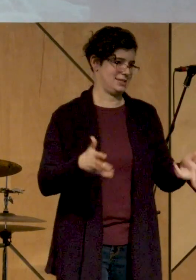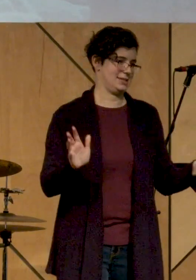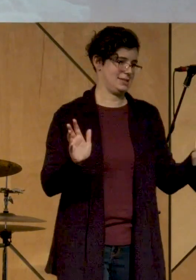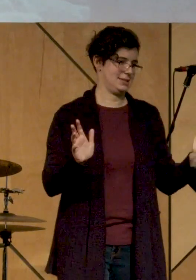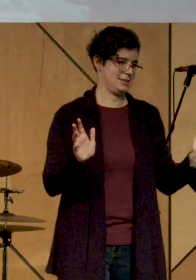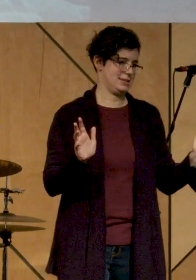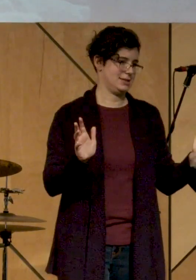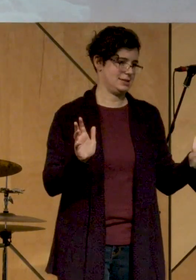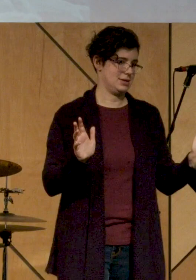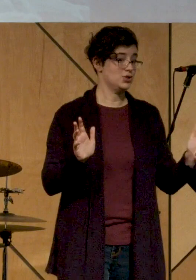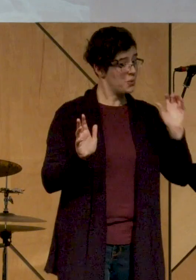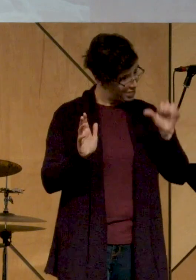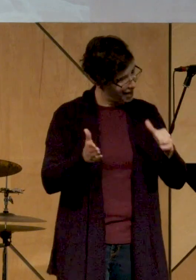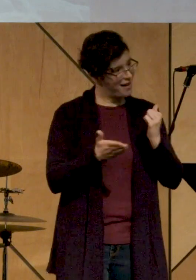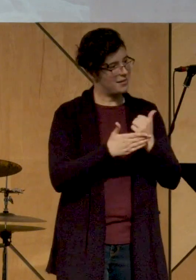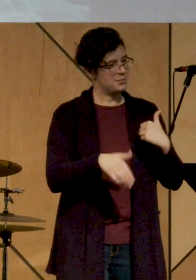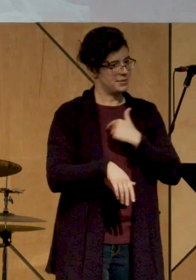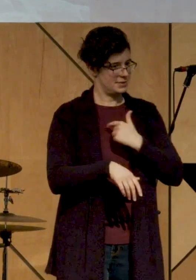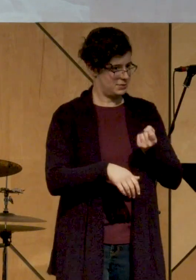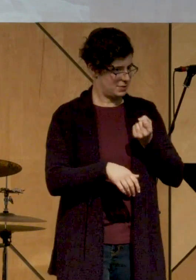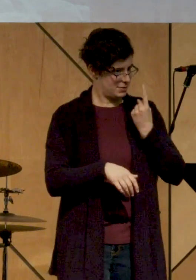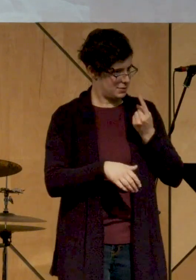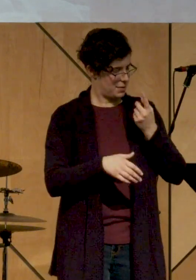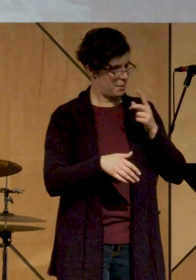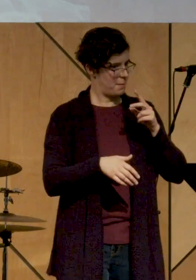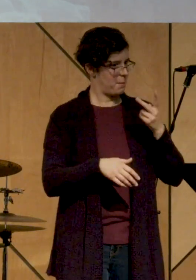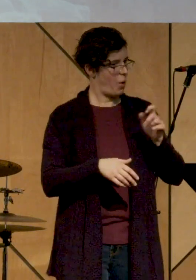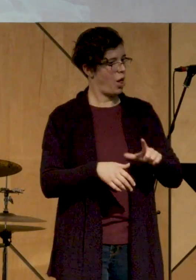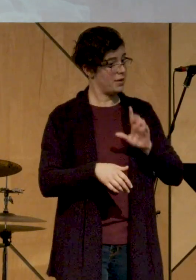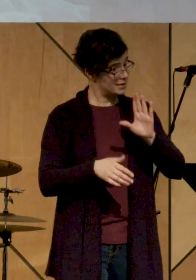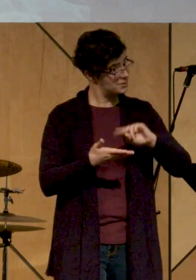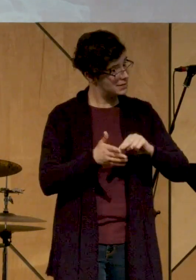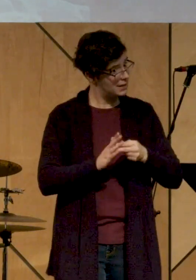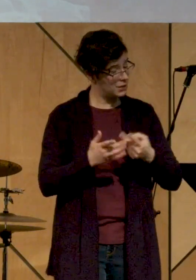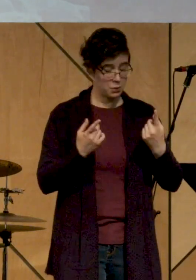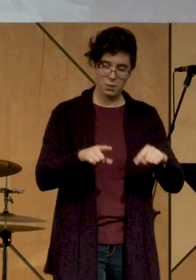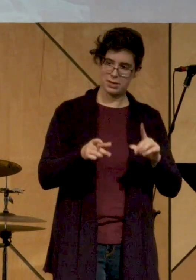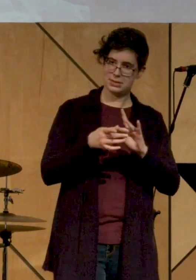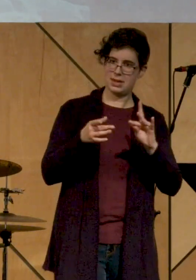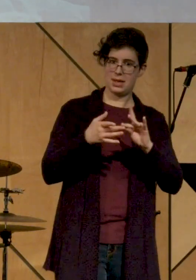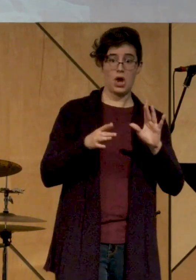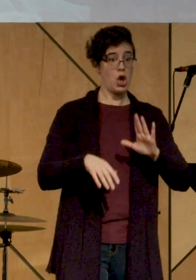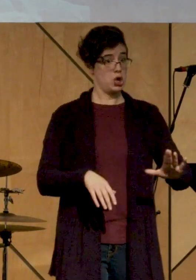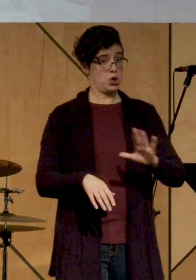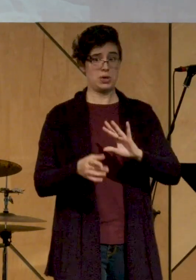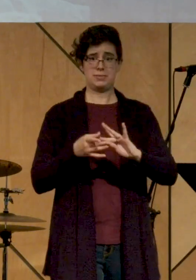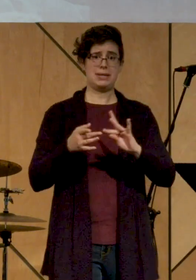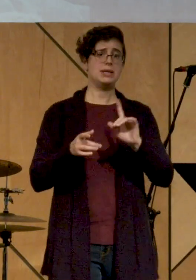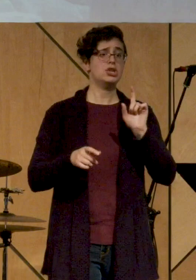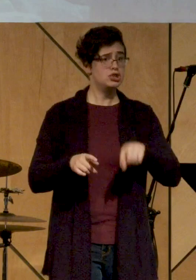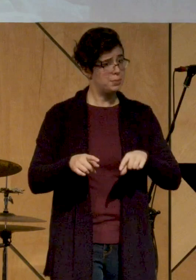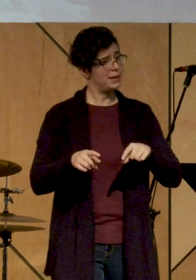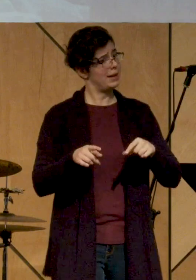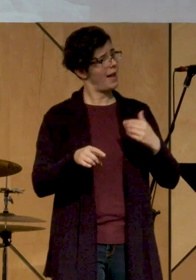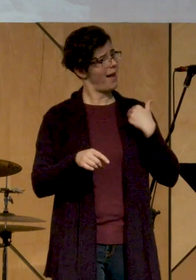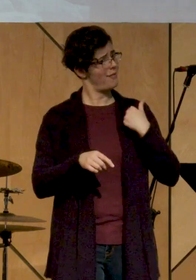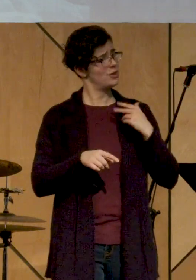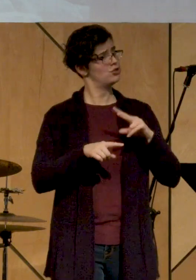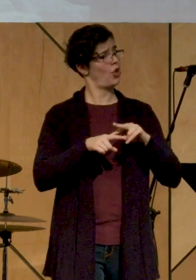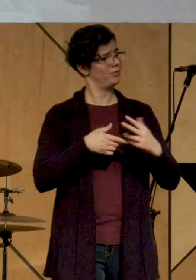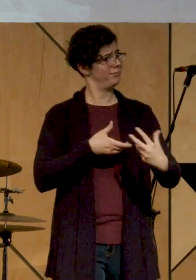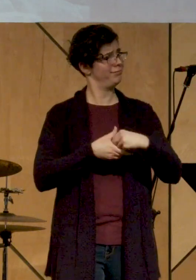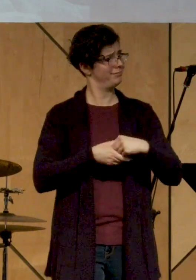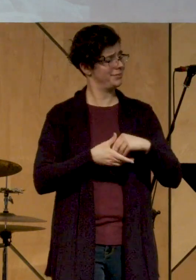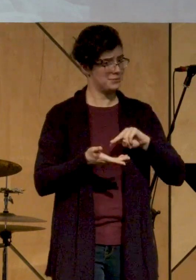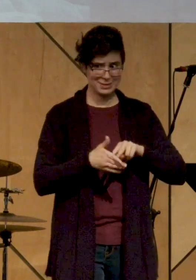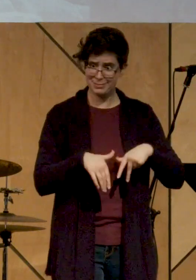that context helps us understand what Paul means here when he says, "Let your speech be seasoned with salt." What are